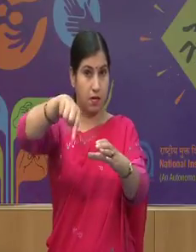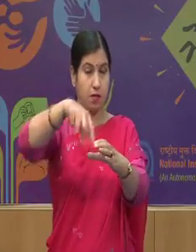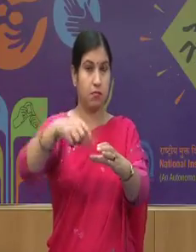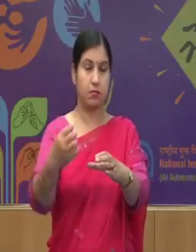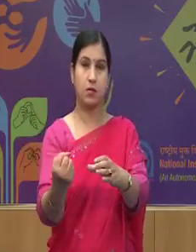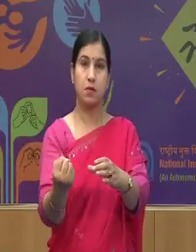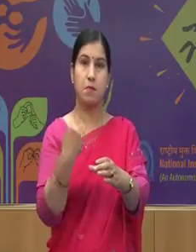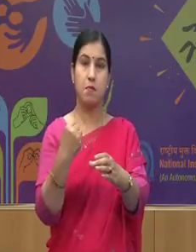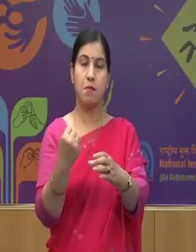new superpower.